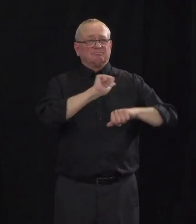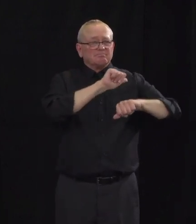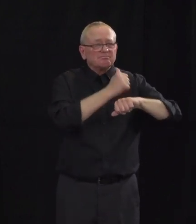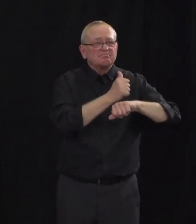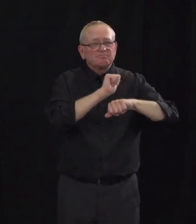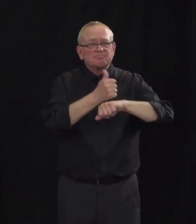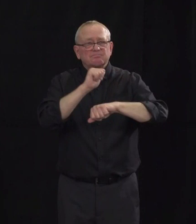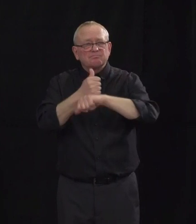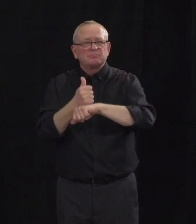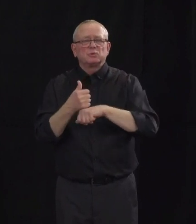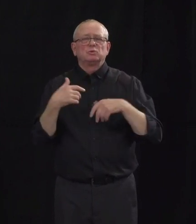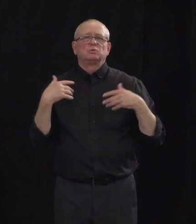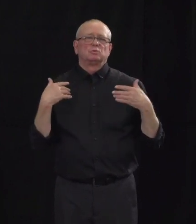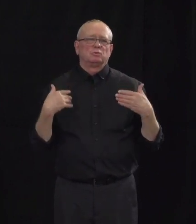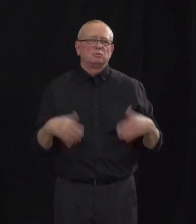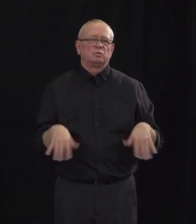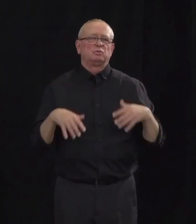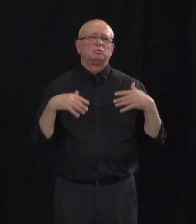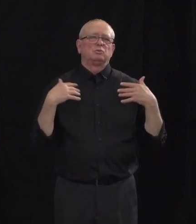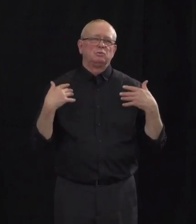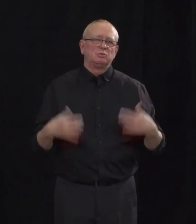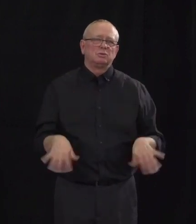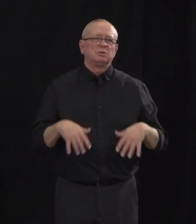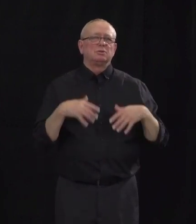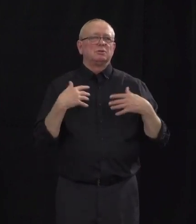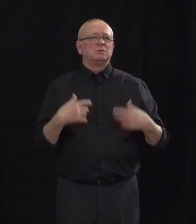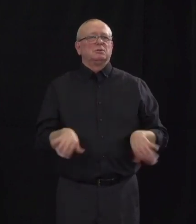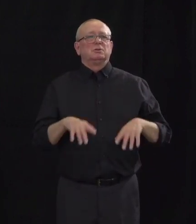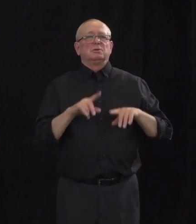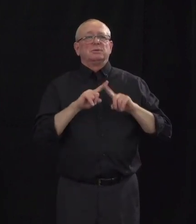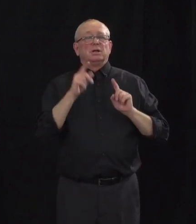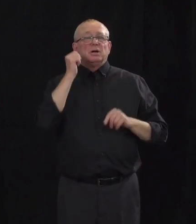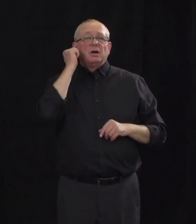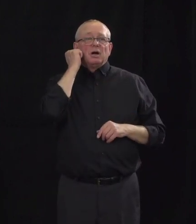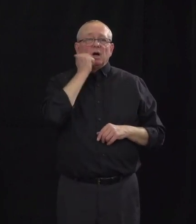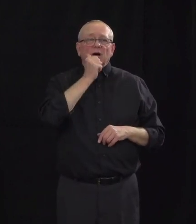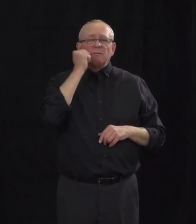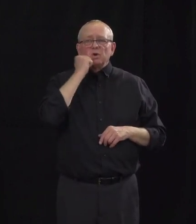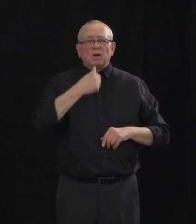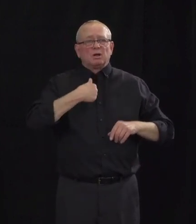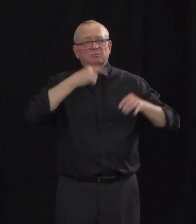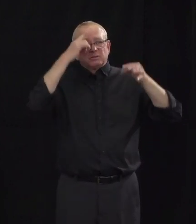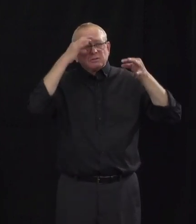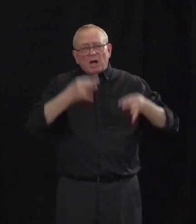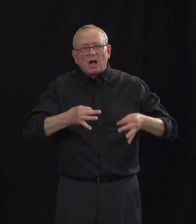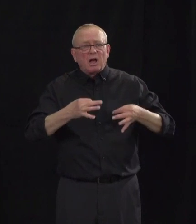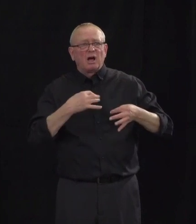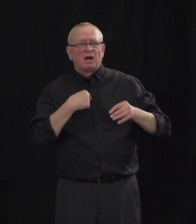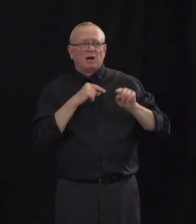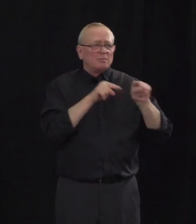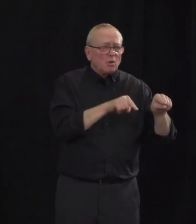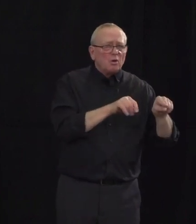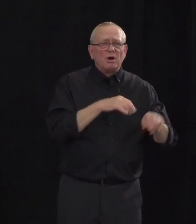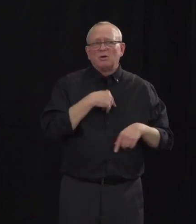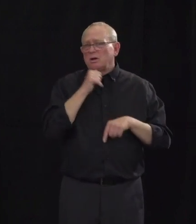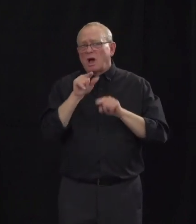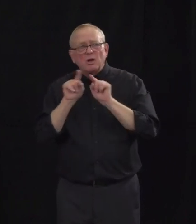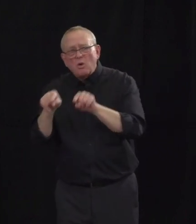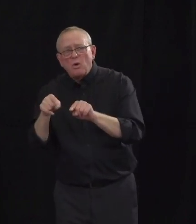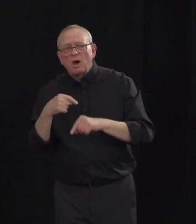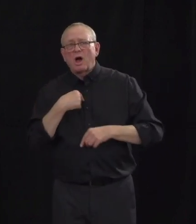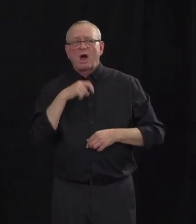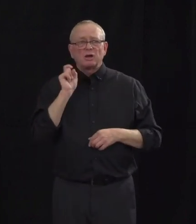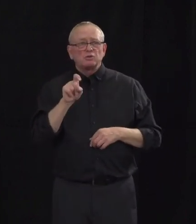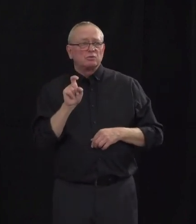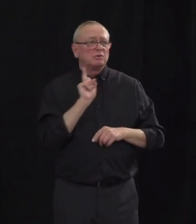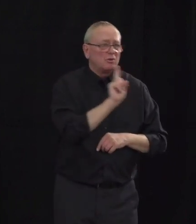but they are small compared to the hundreds of decisions that each of us must make every day. So please, it seems